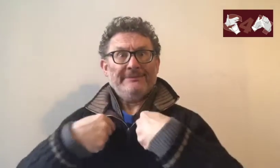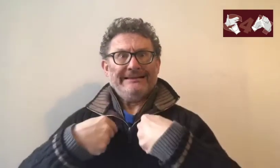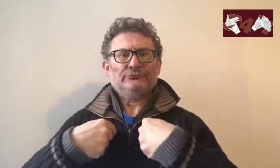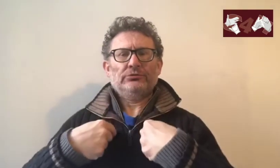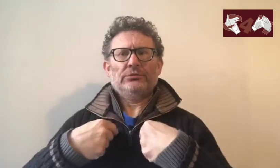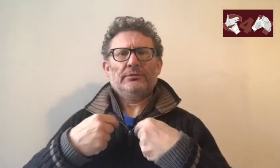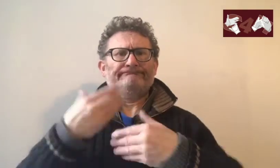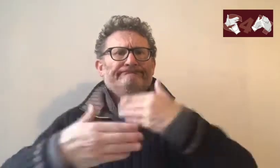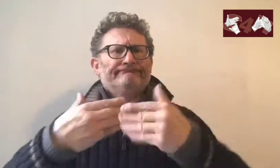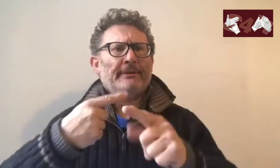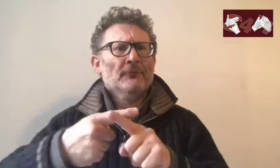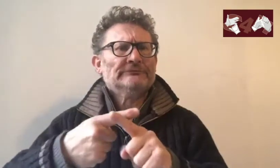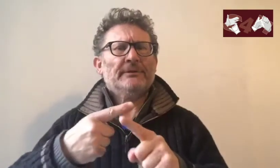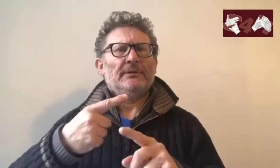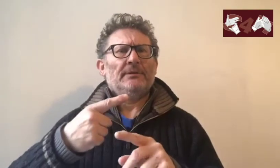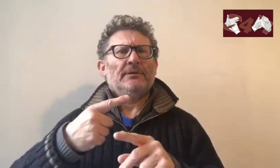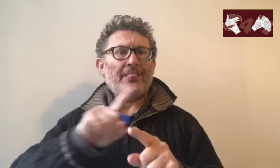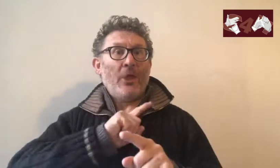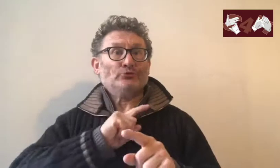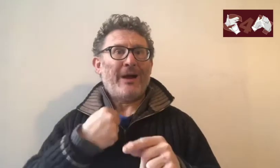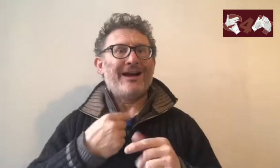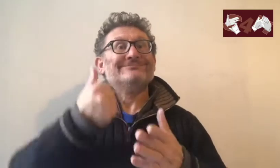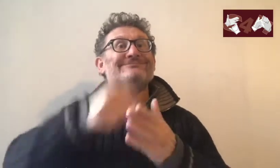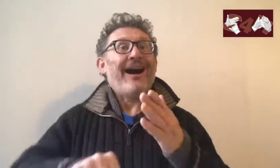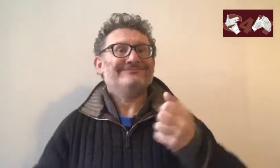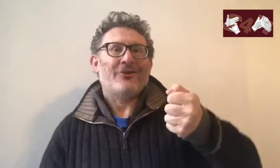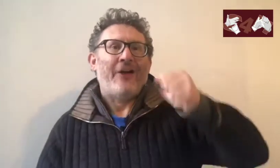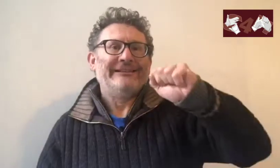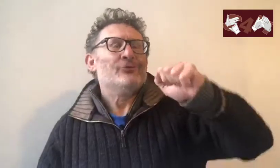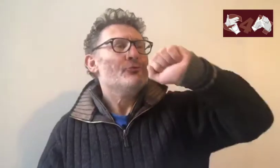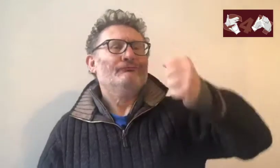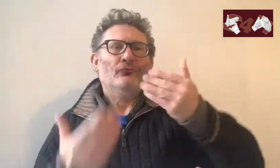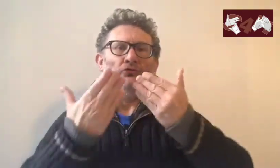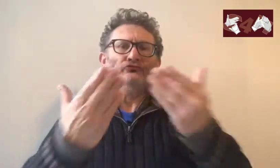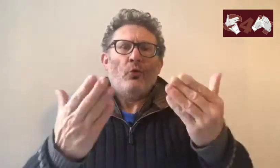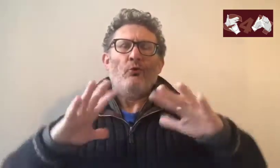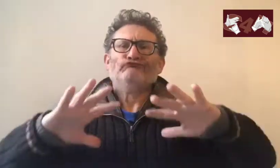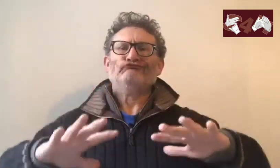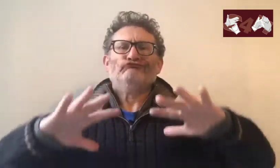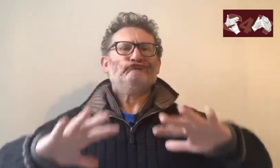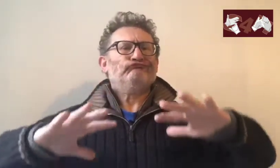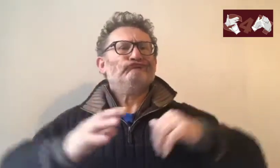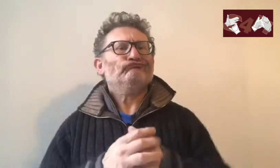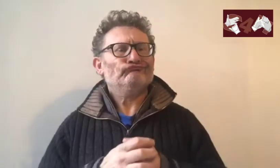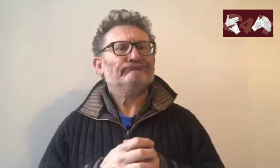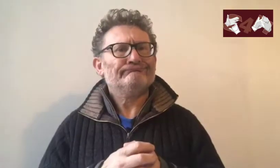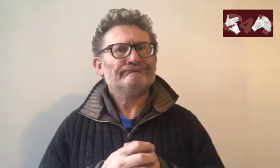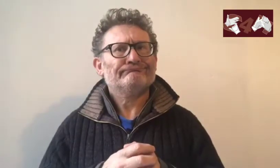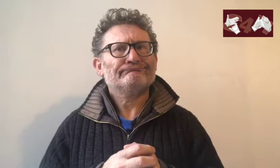them because it helped me move forward, staying positive. And that's why I shared that mug at the beginning of my clip. Just that